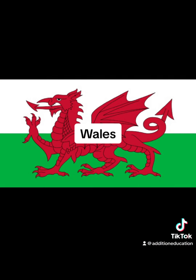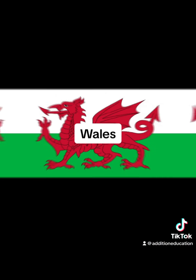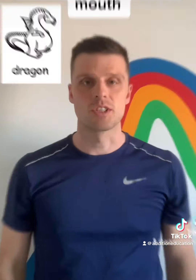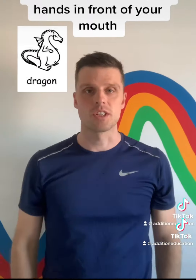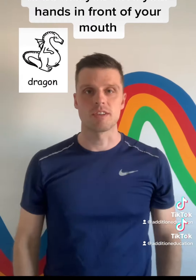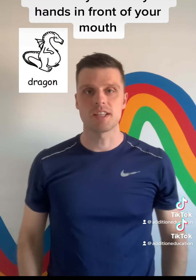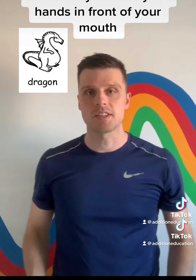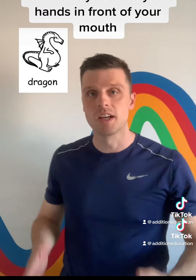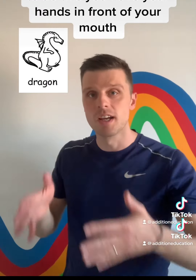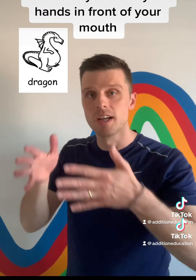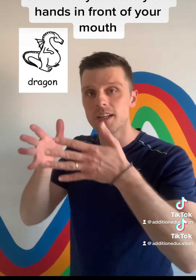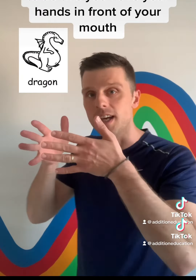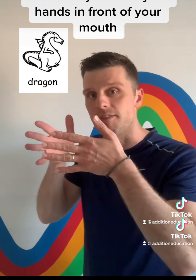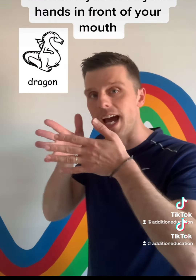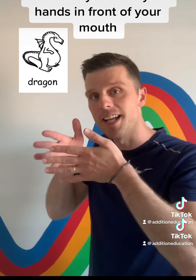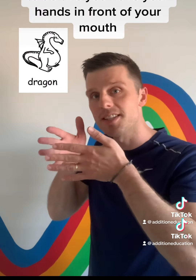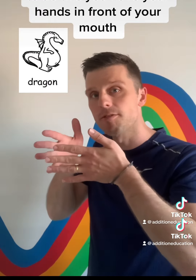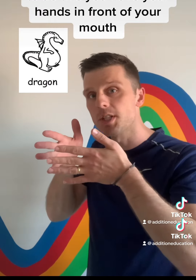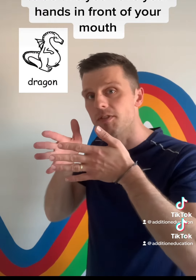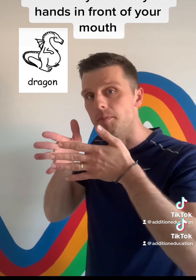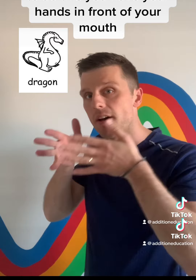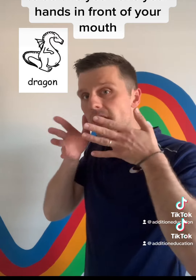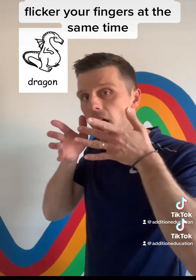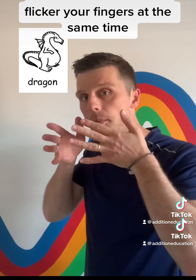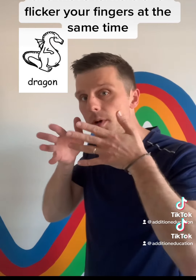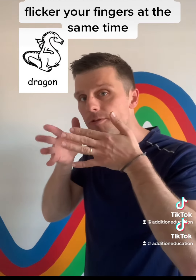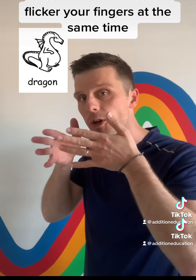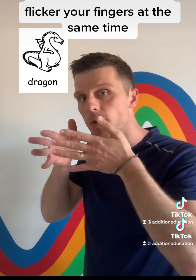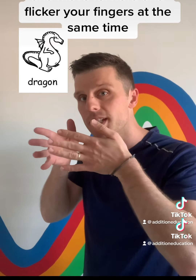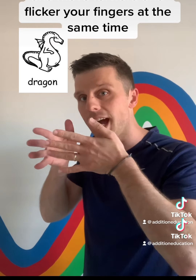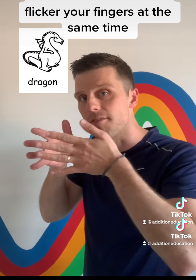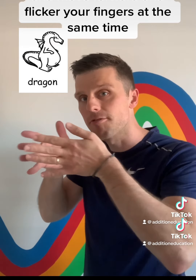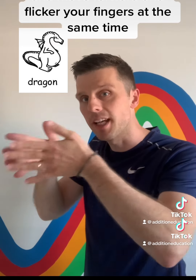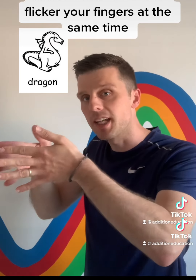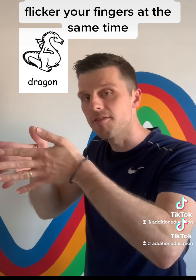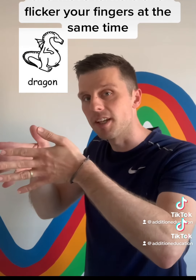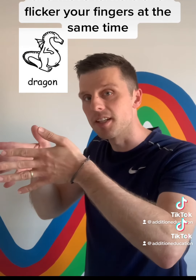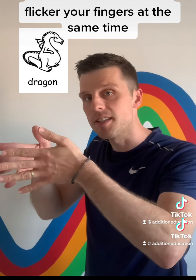To do this, you have your hands in front of your mouth and move forward and flicker your fingers